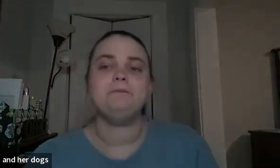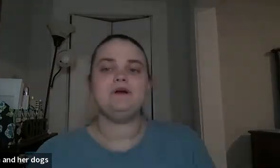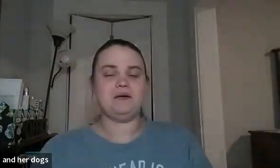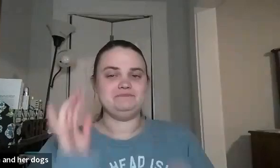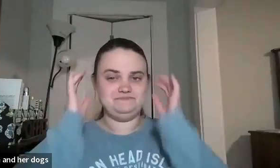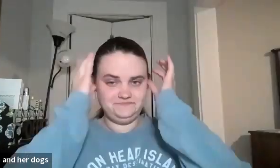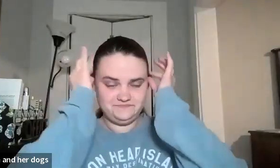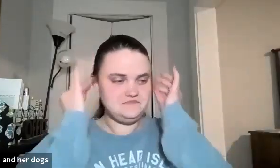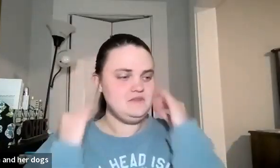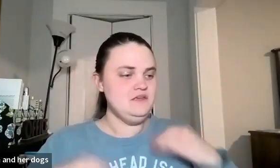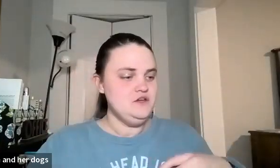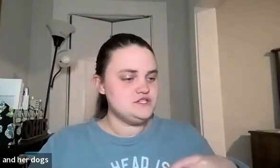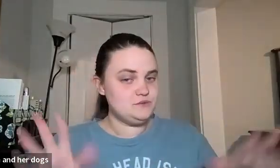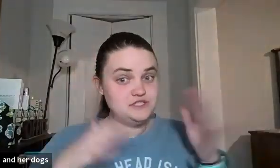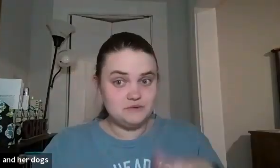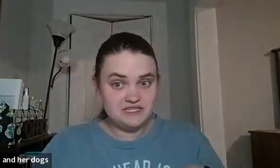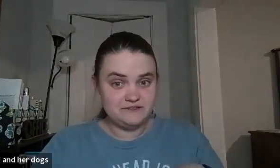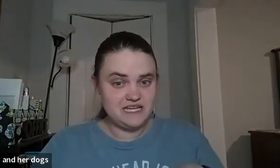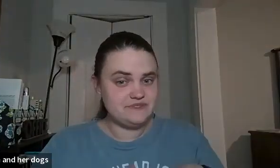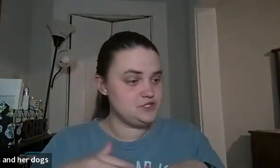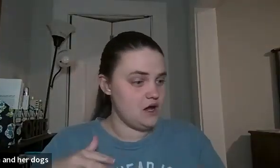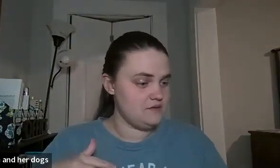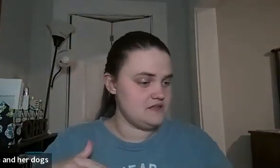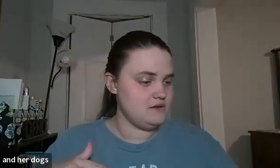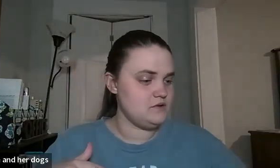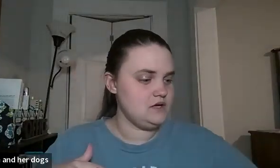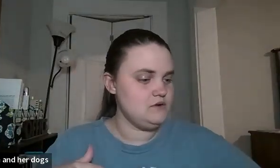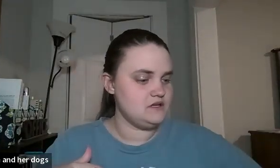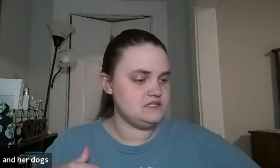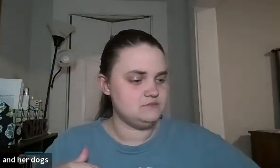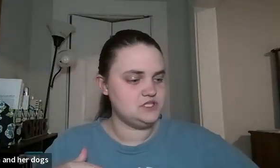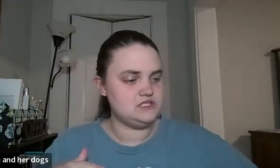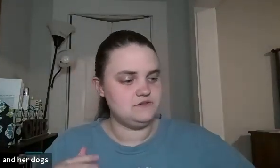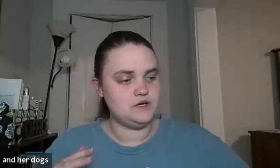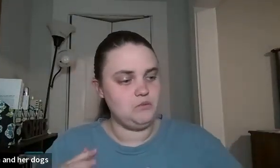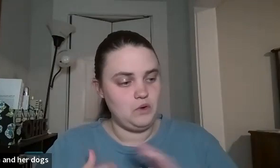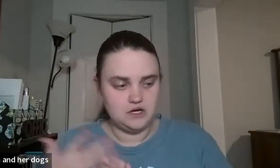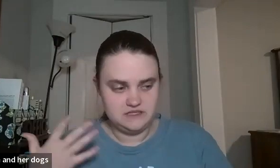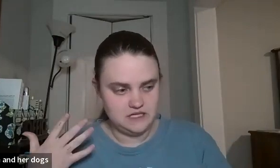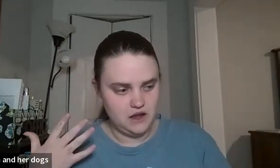Okay. So we'll start with the different types of jobs, and then we're going to move on to some just different words to